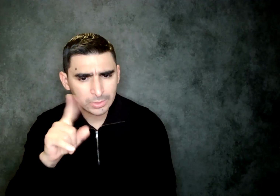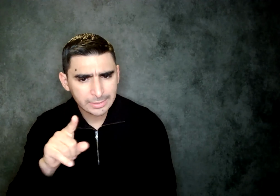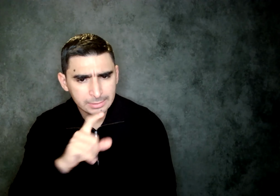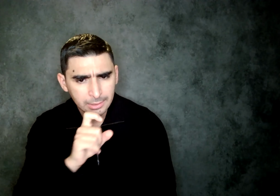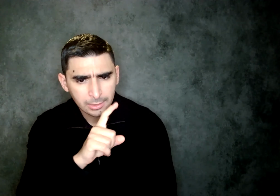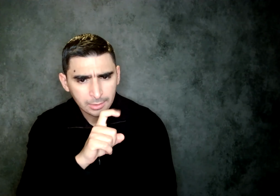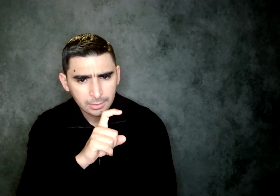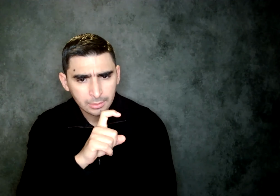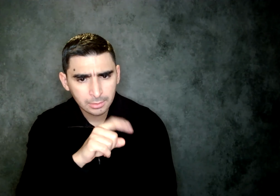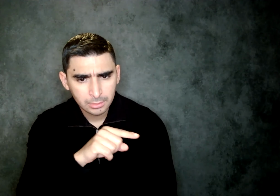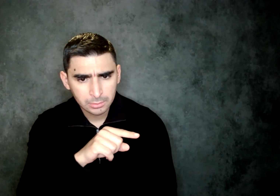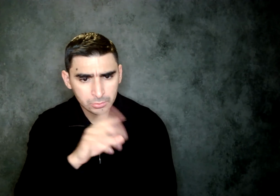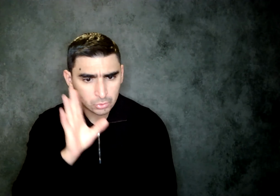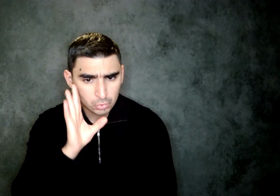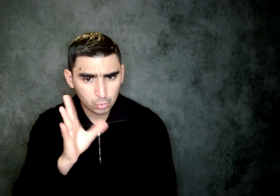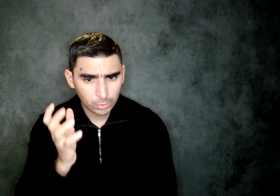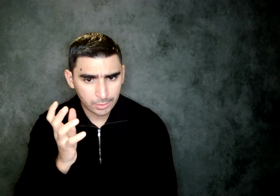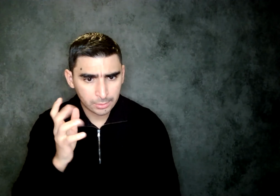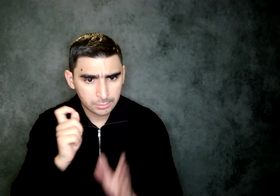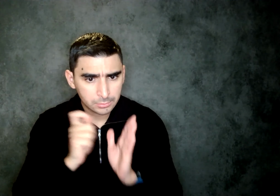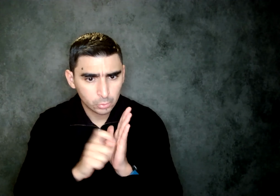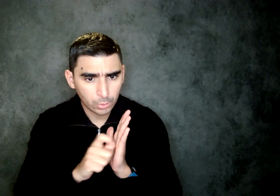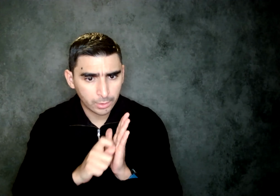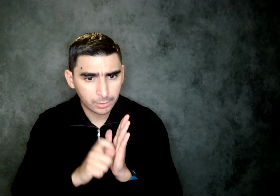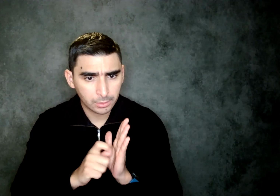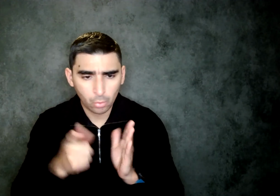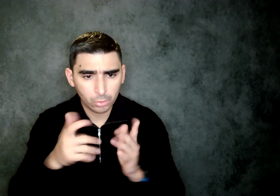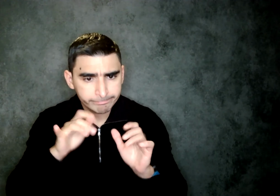capture these so that we can